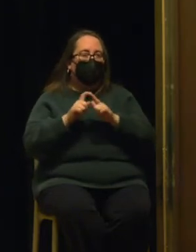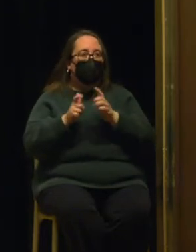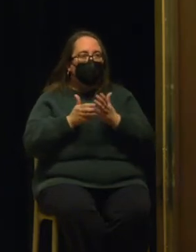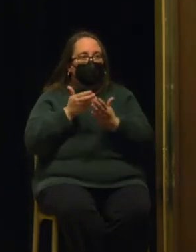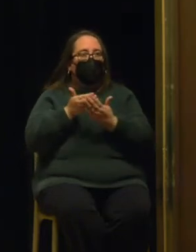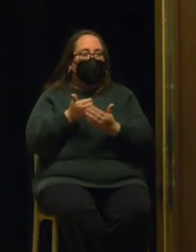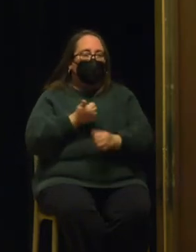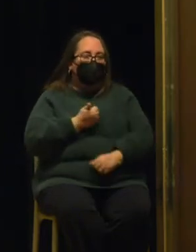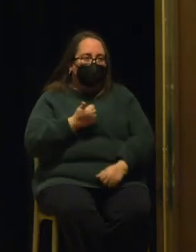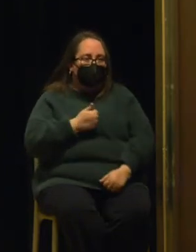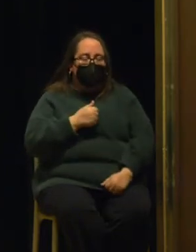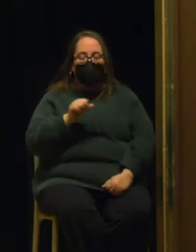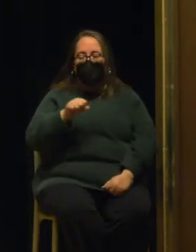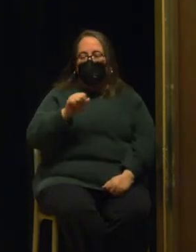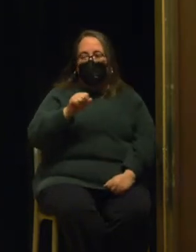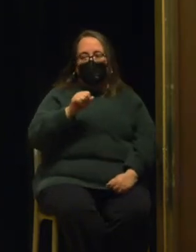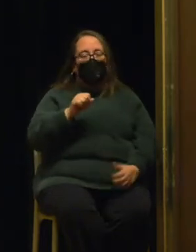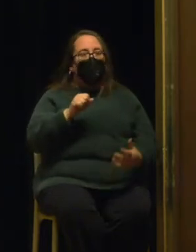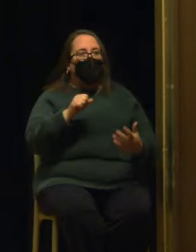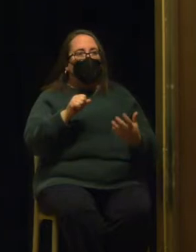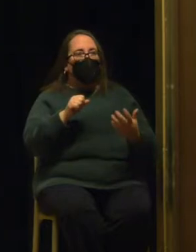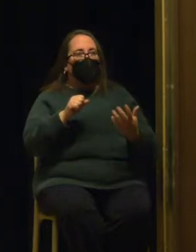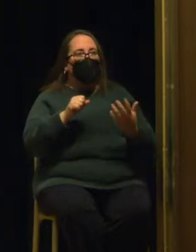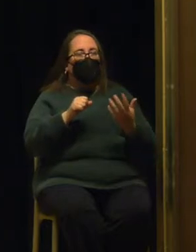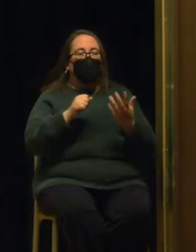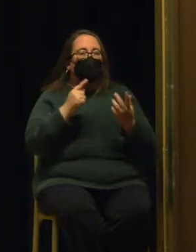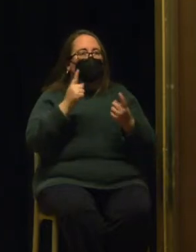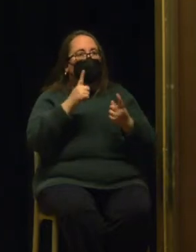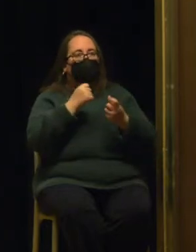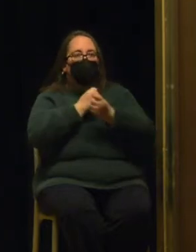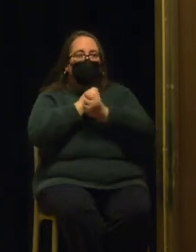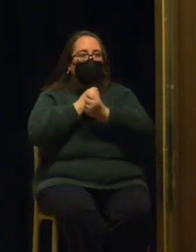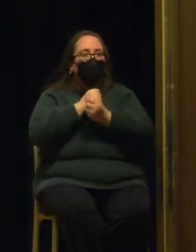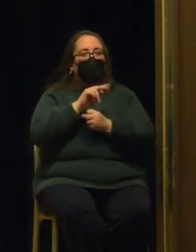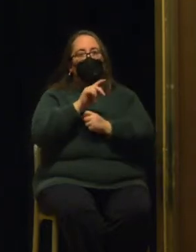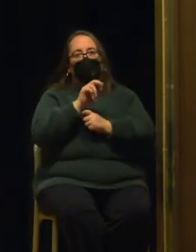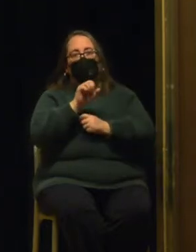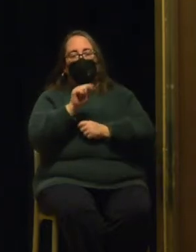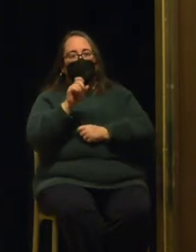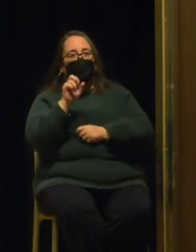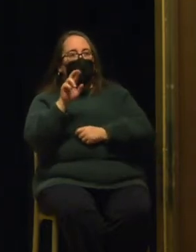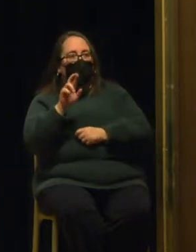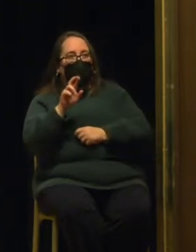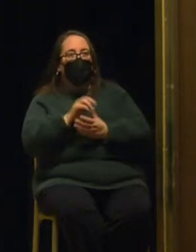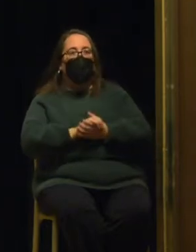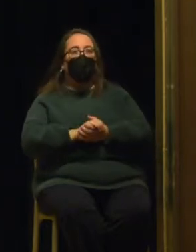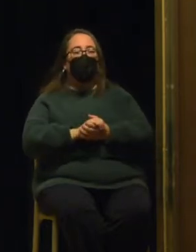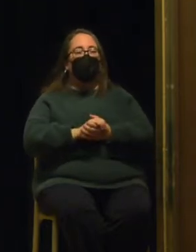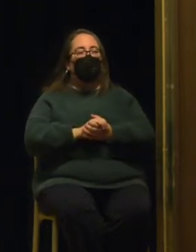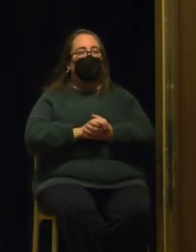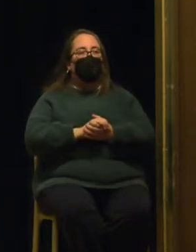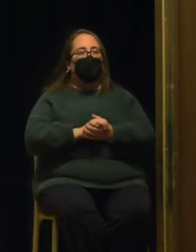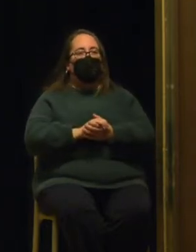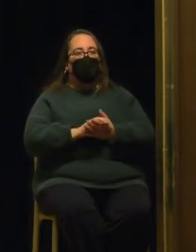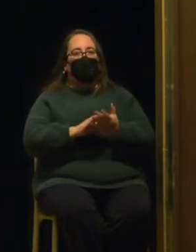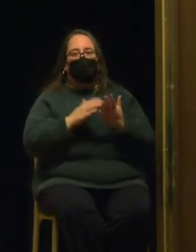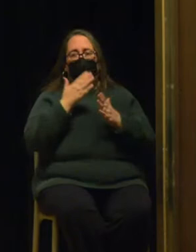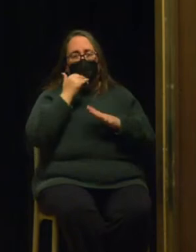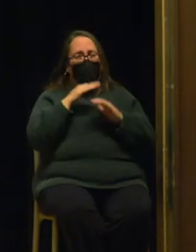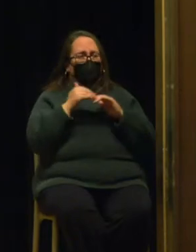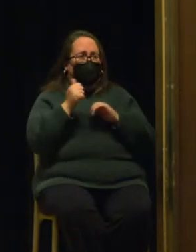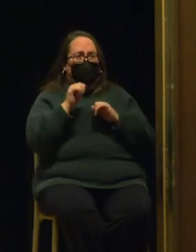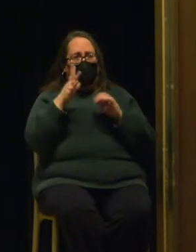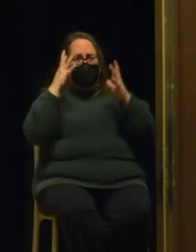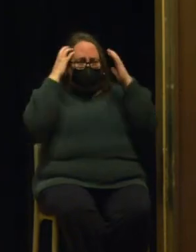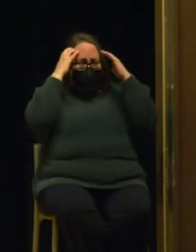ourselves. Yeah. Even if you have something like Wakanda Forever, and right. it does better than any other Disney movie ever. I know,